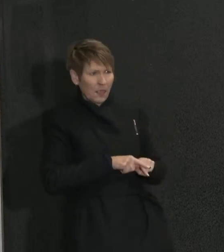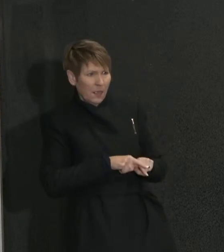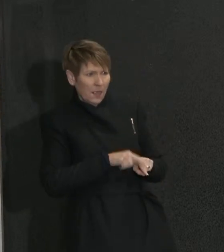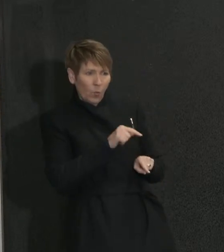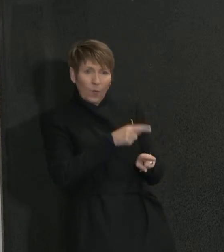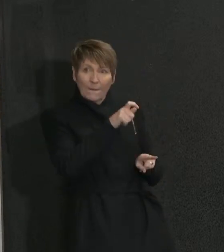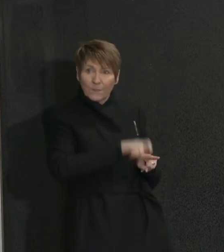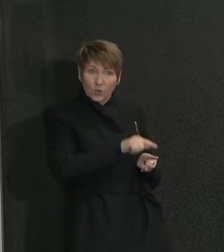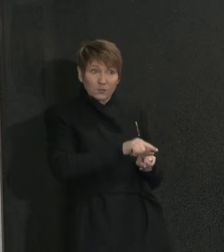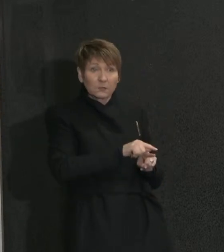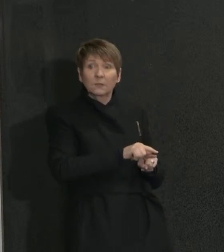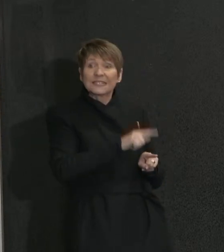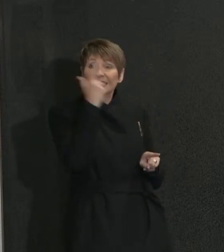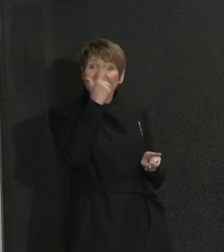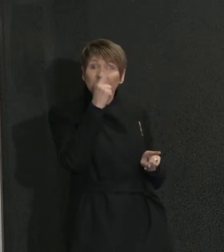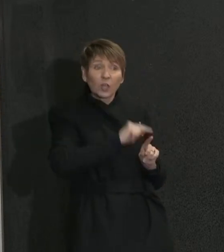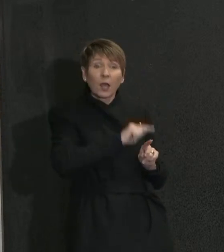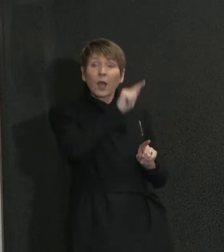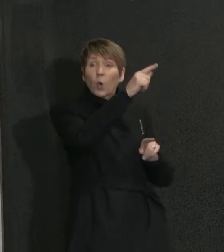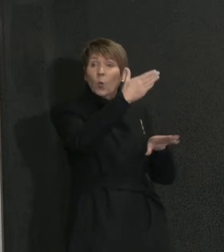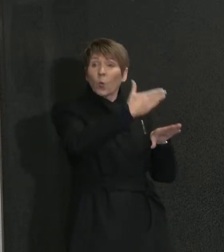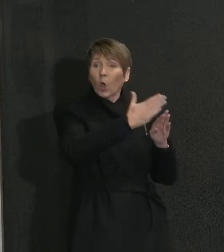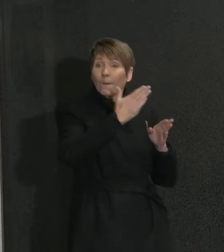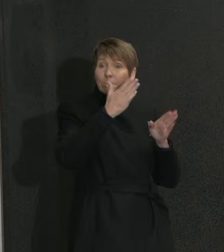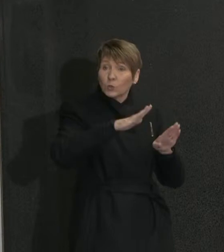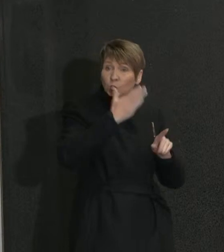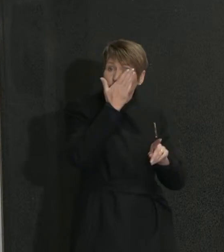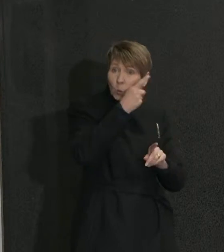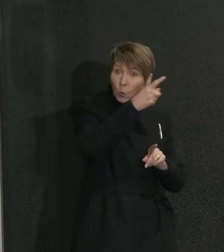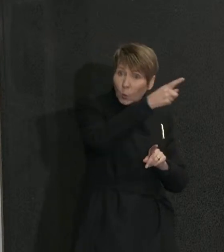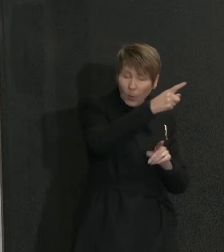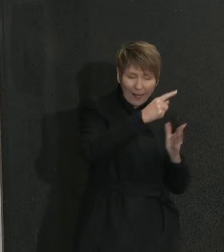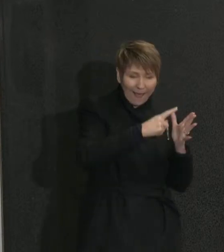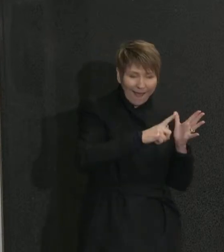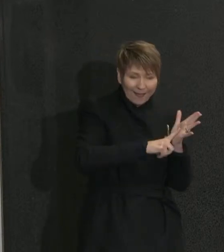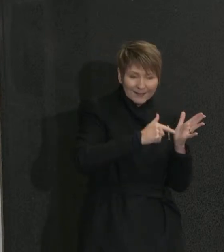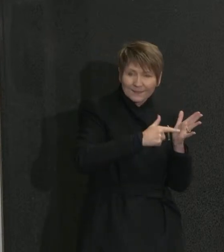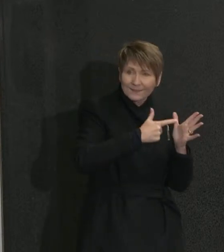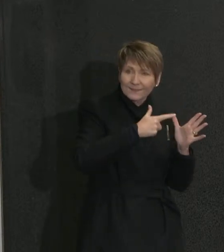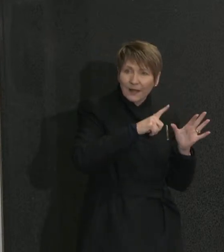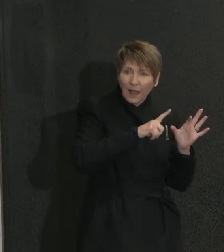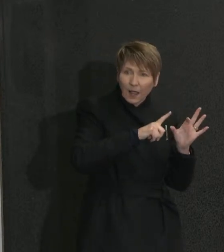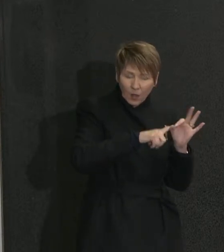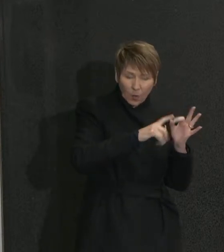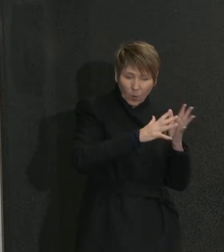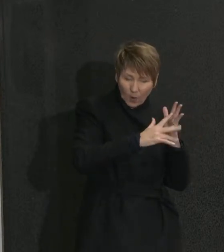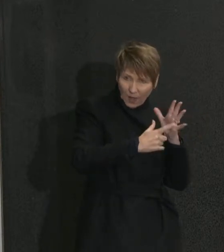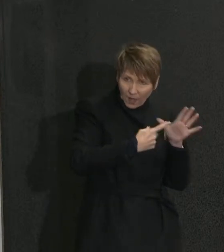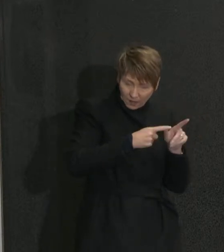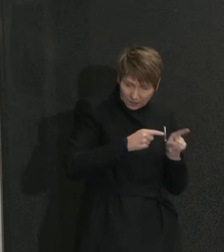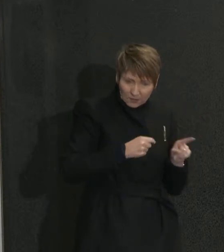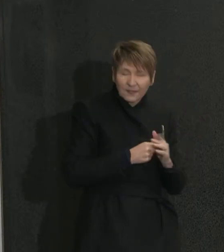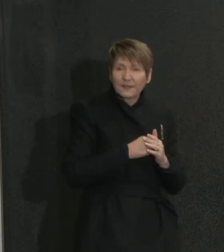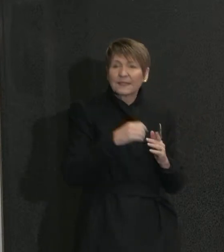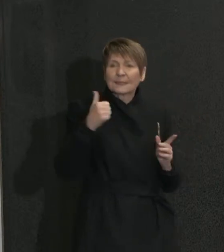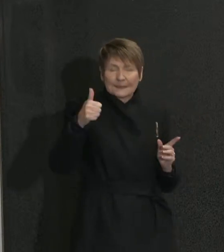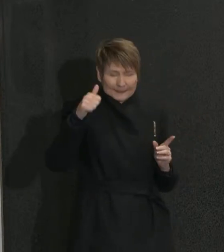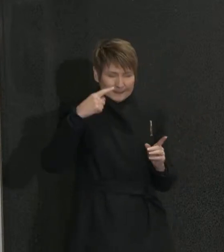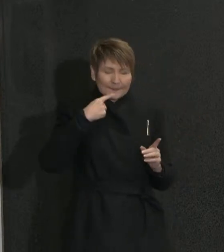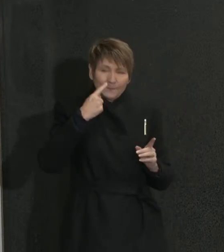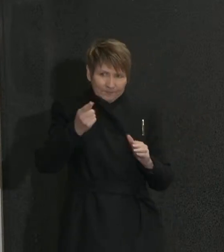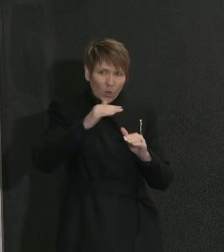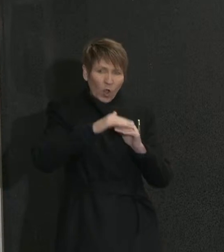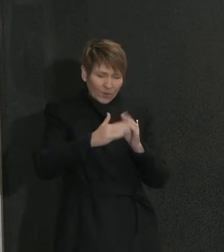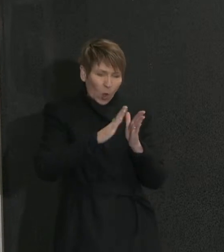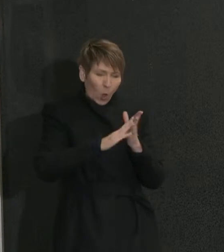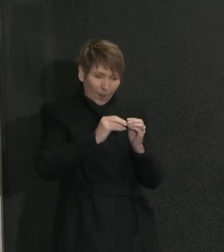cases? So we know that the first two cases we reported in Hobson's Bay a couple of days ago. So there was another set